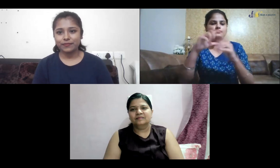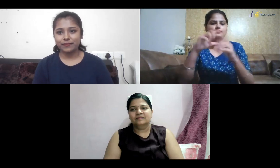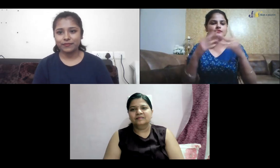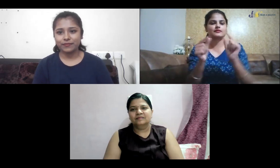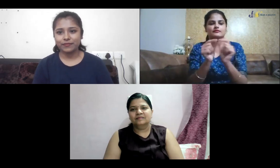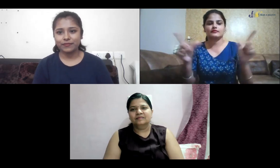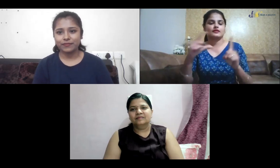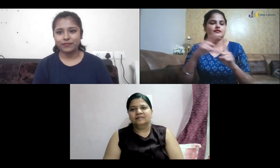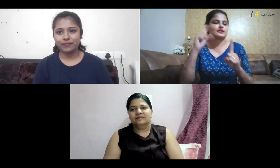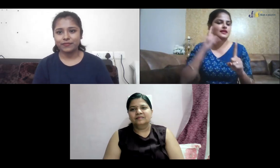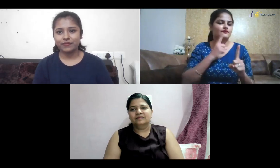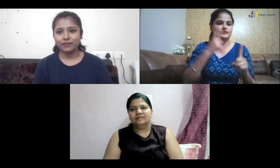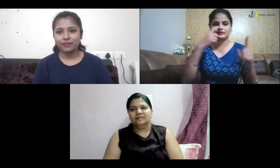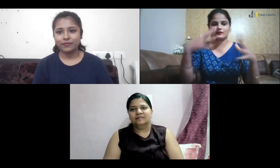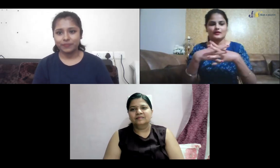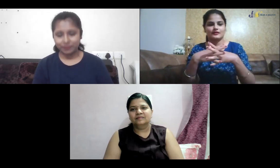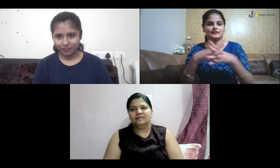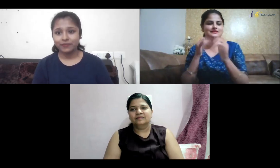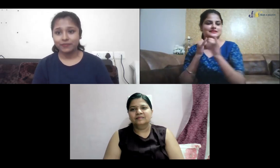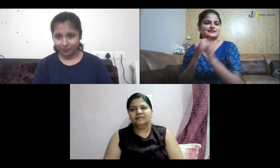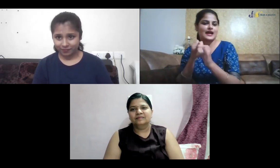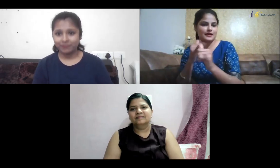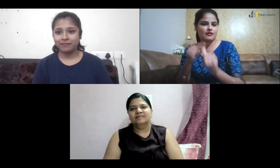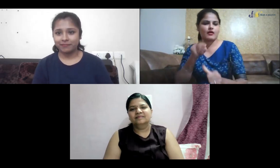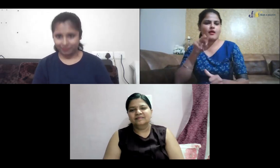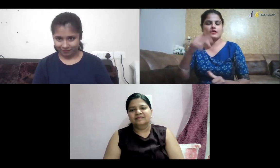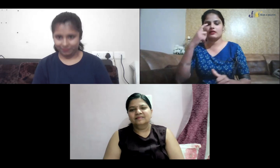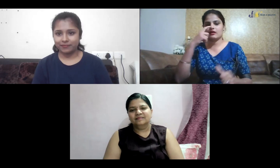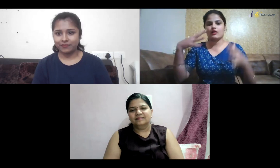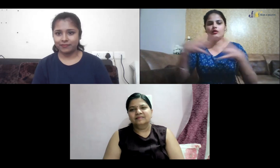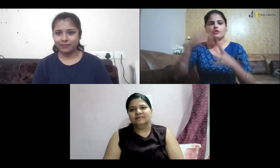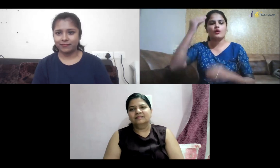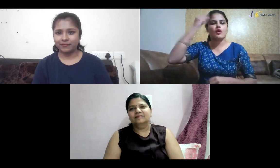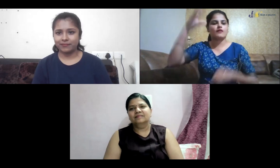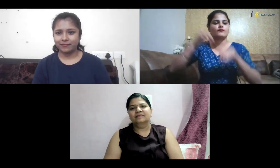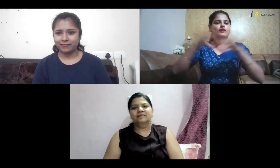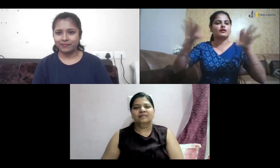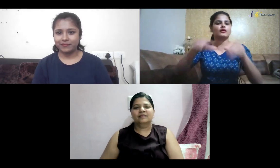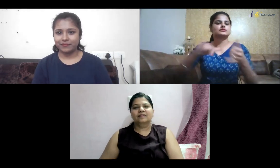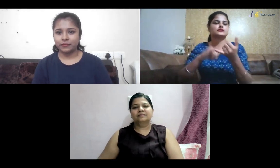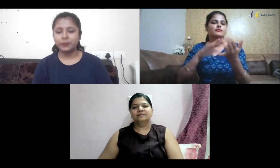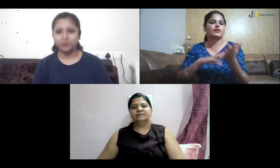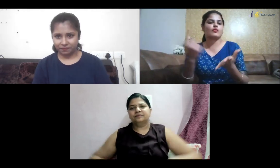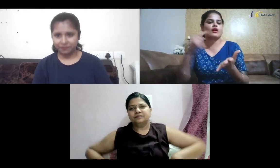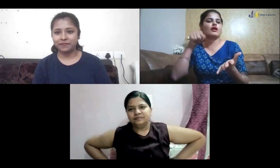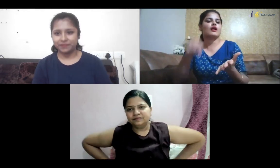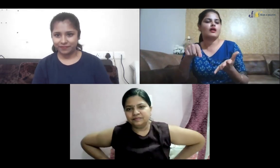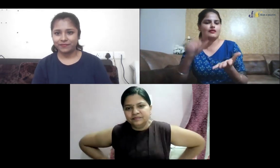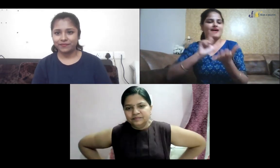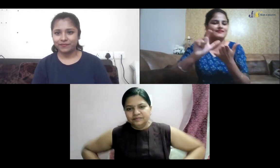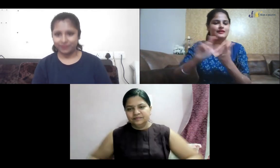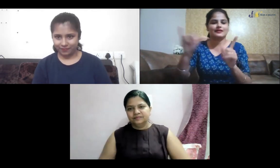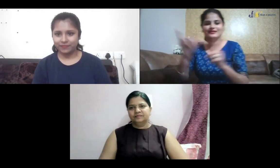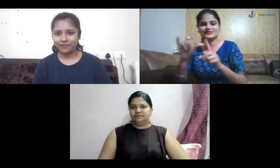Yes, so I was saying that I'm working with deaf women too, where we are spreading